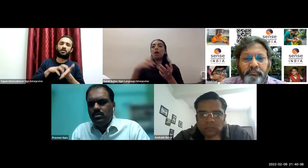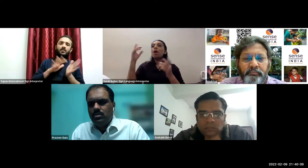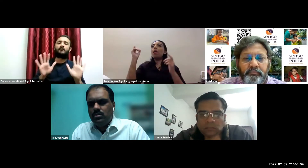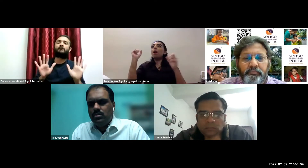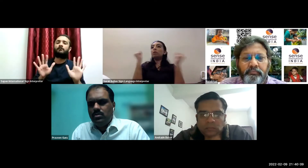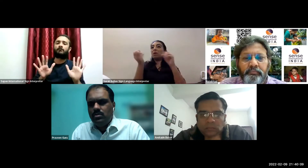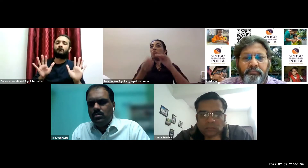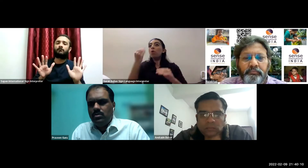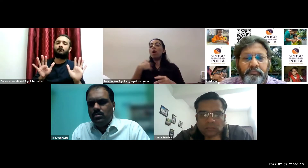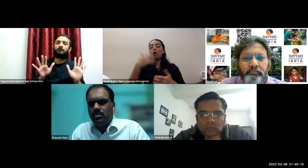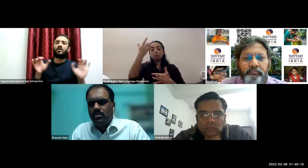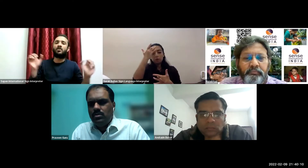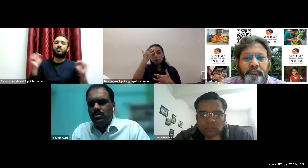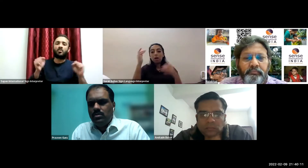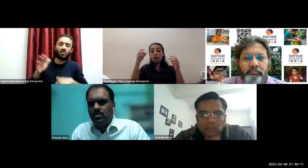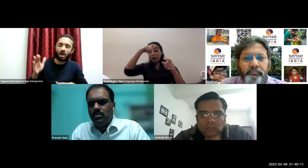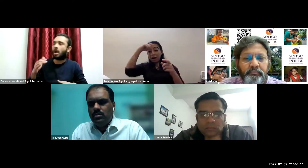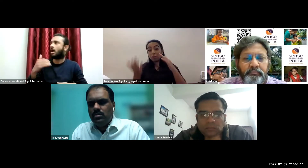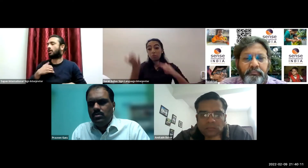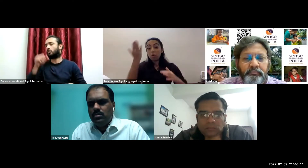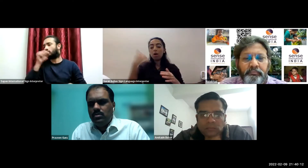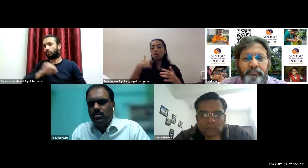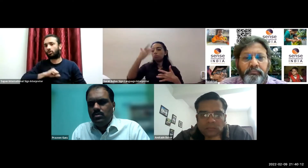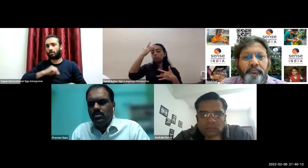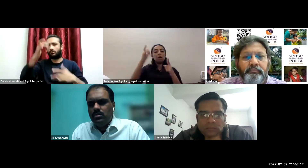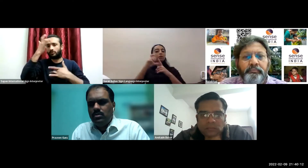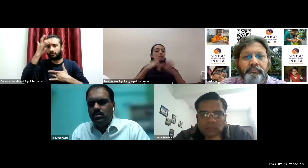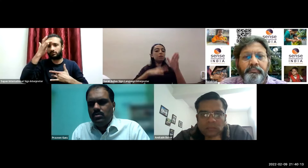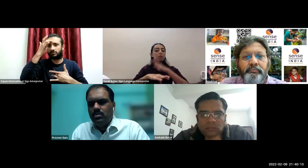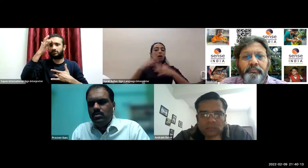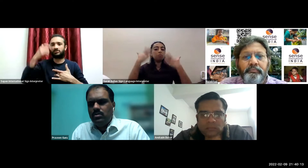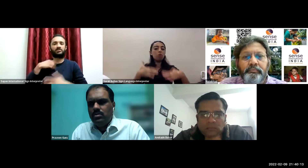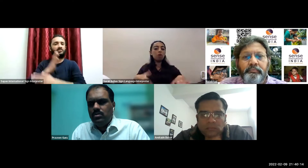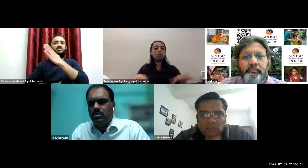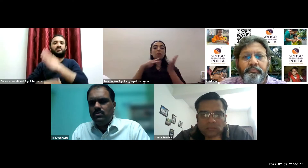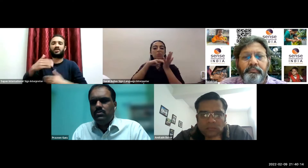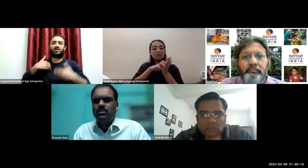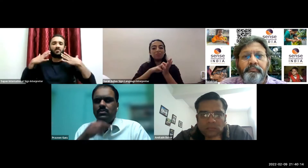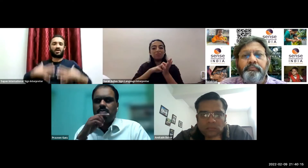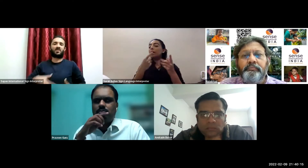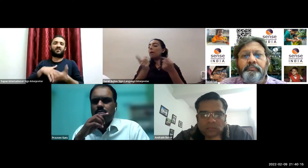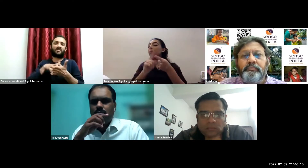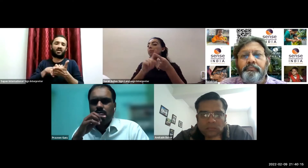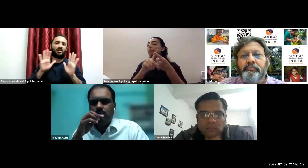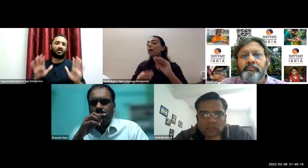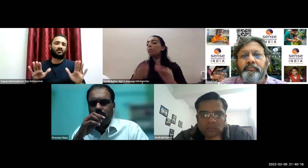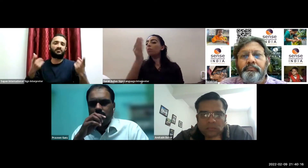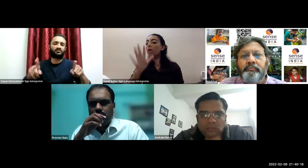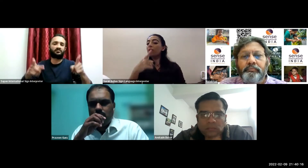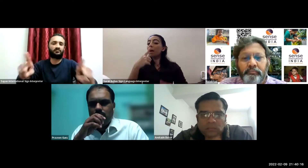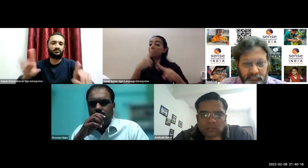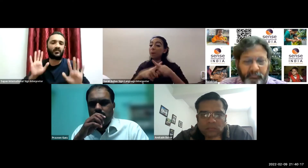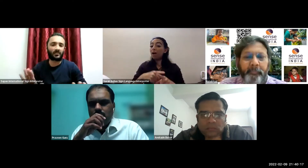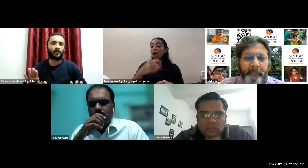conditions. So those things converge and result in further poverty and obviously